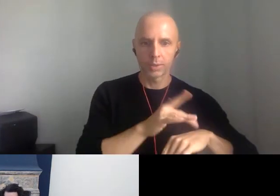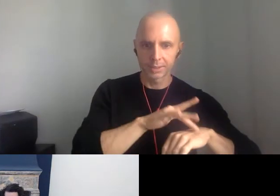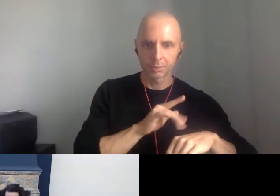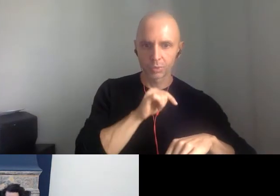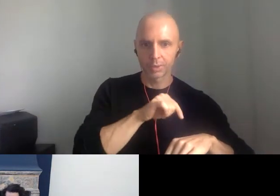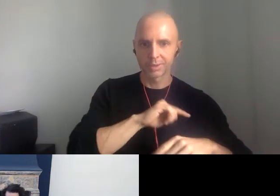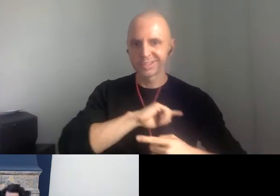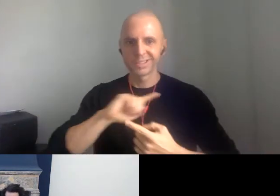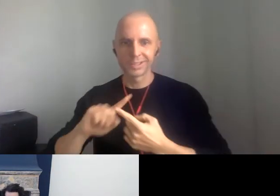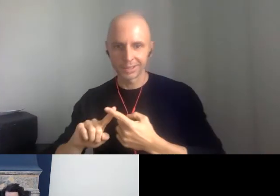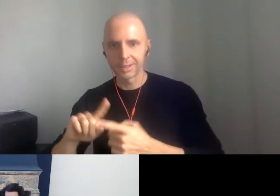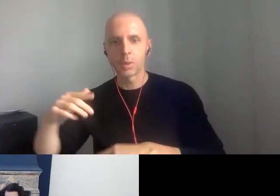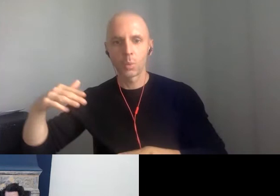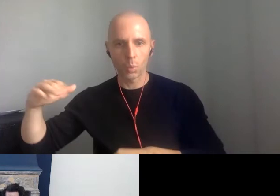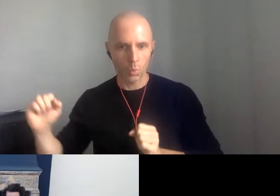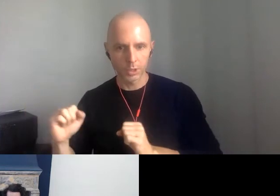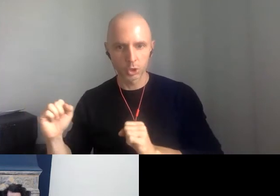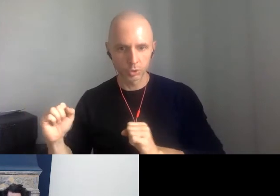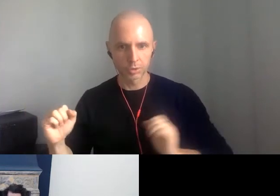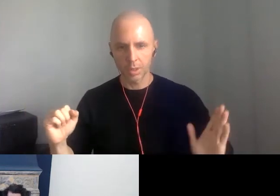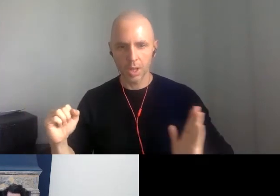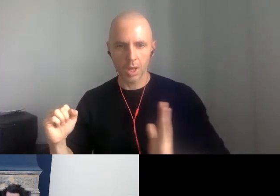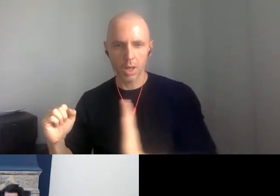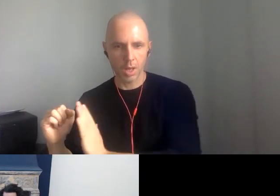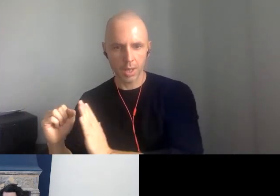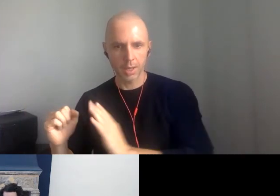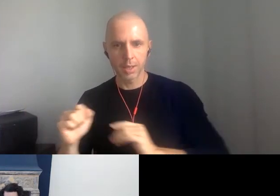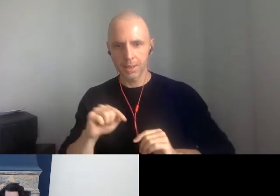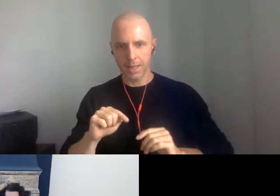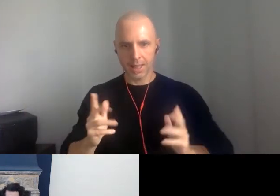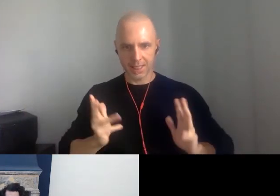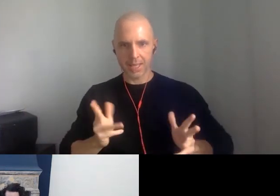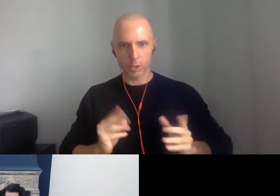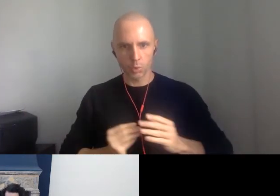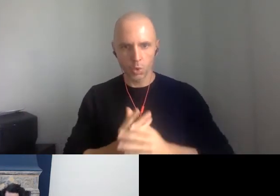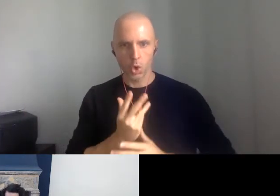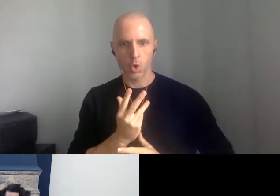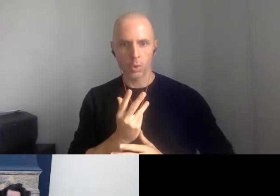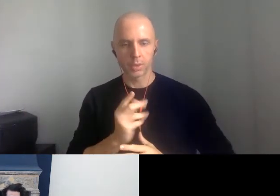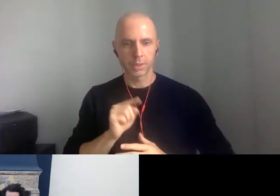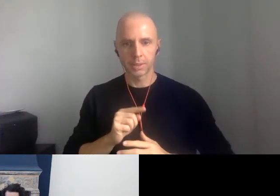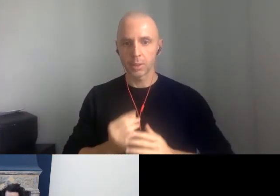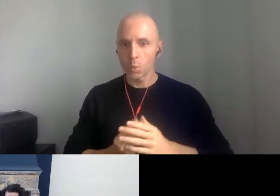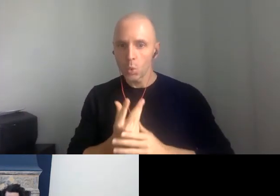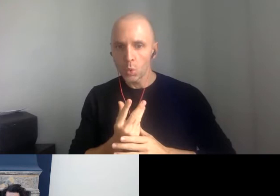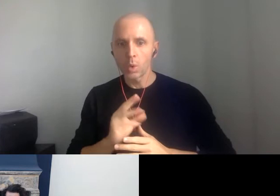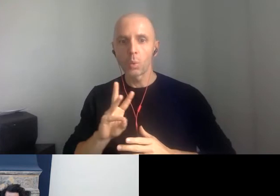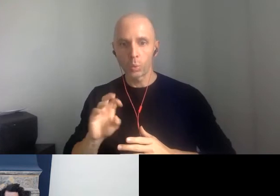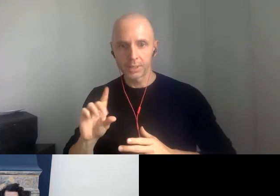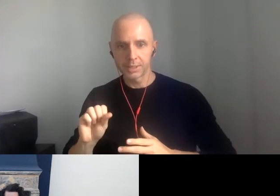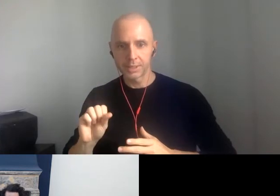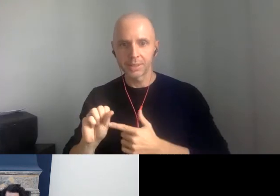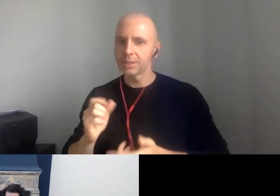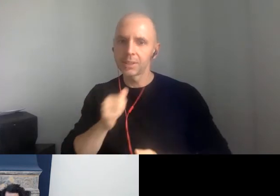into late winter. It reduces weeds, it cuts down on watering, and provides a beautiful